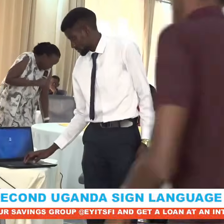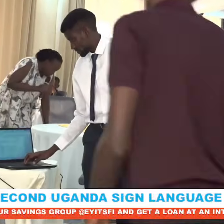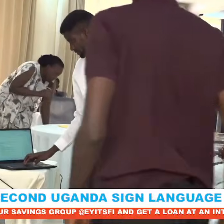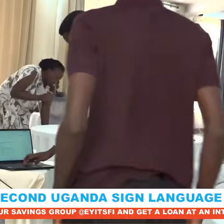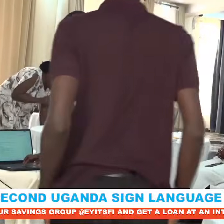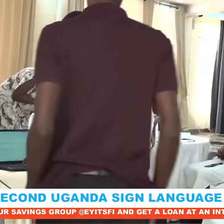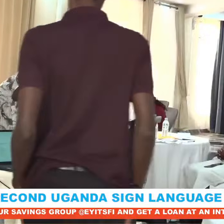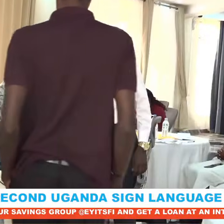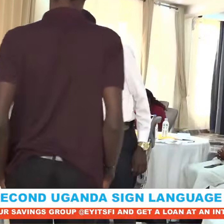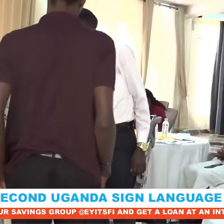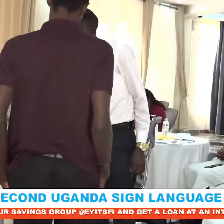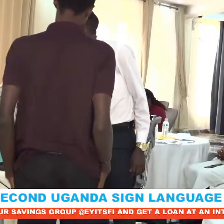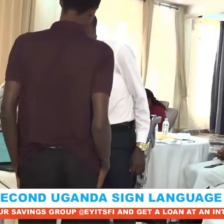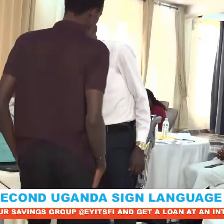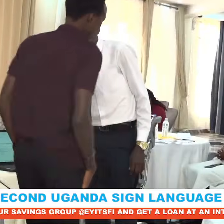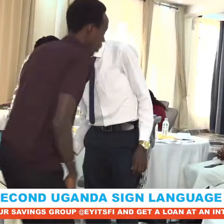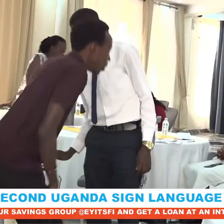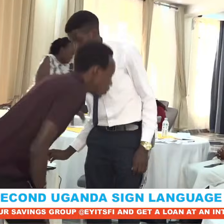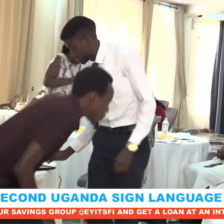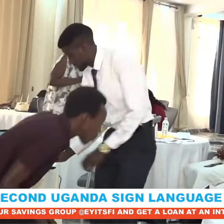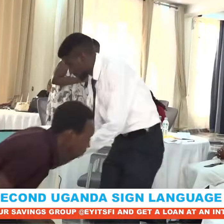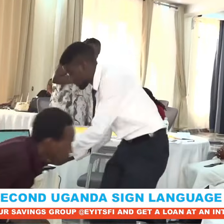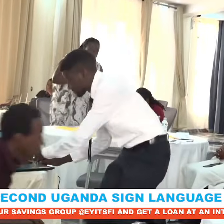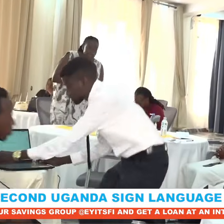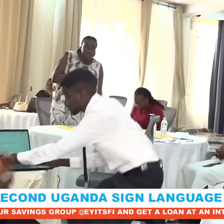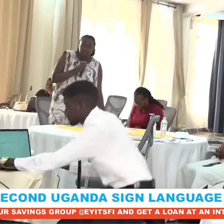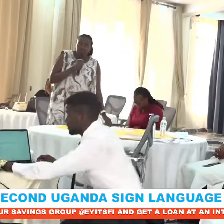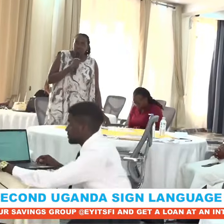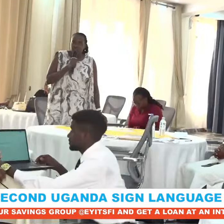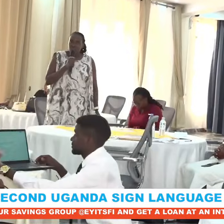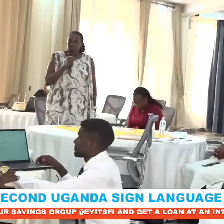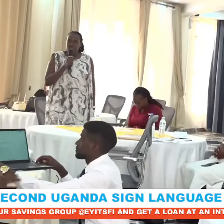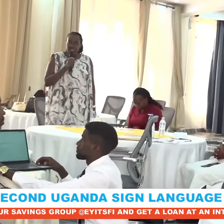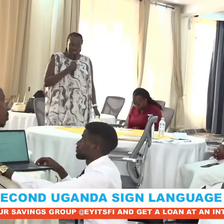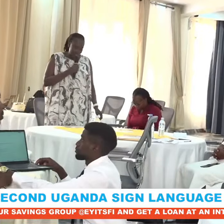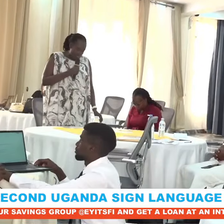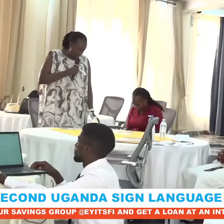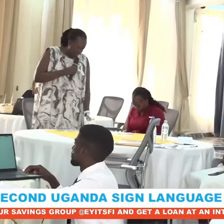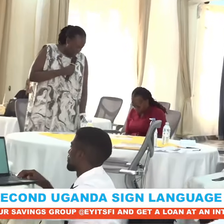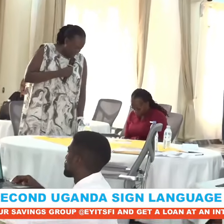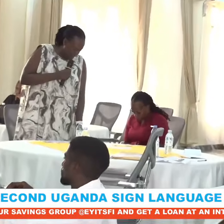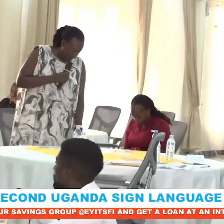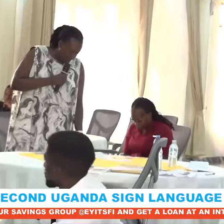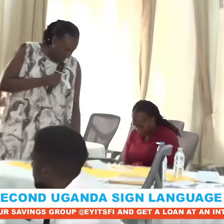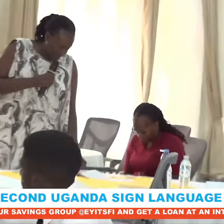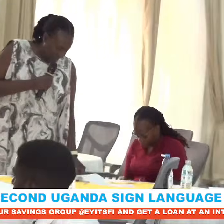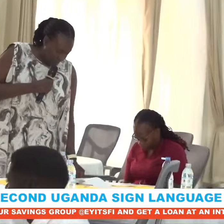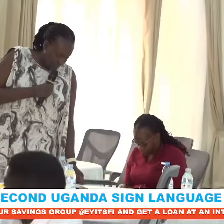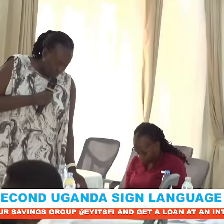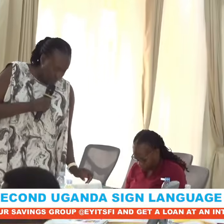Thank you so much for this opportunity.